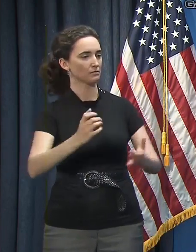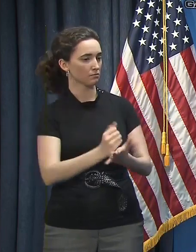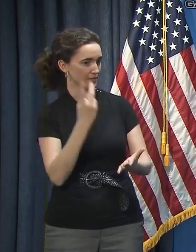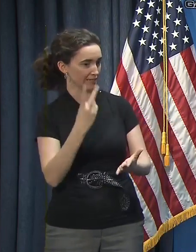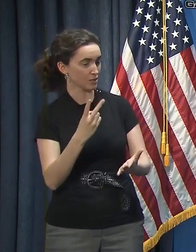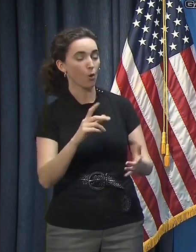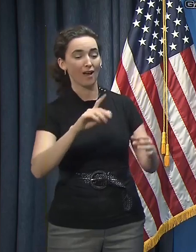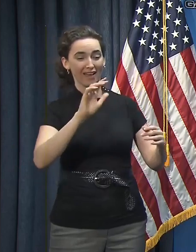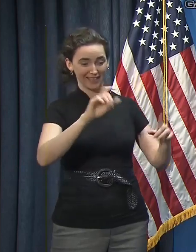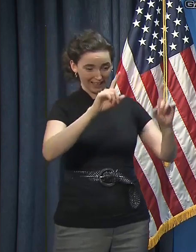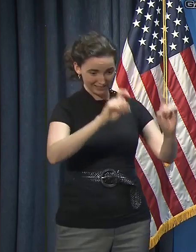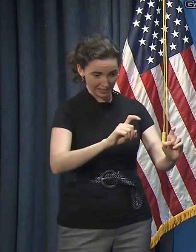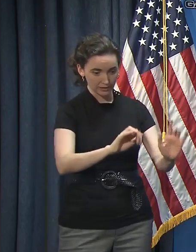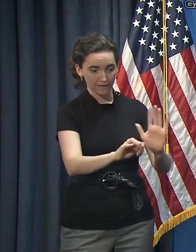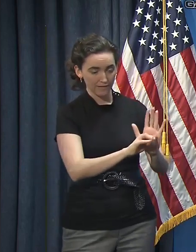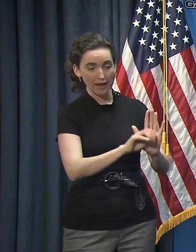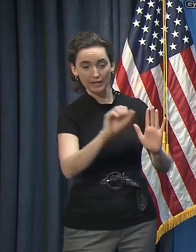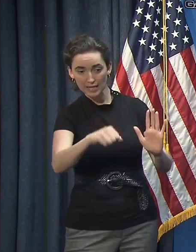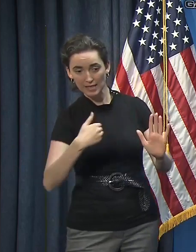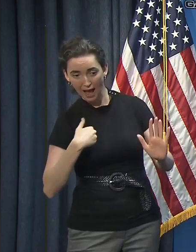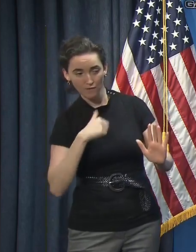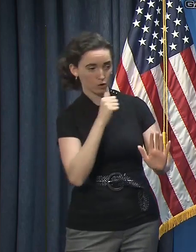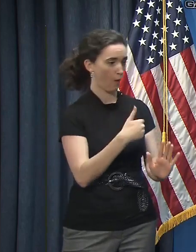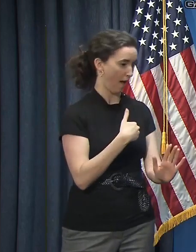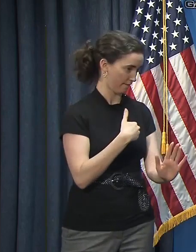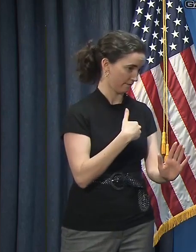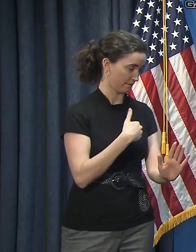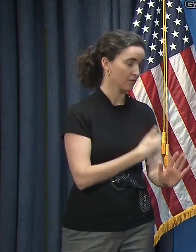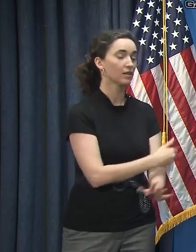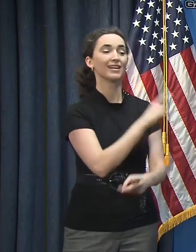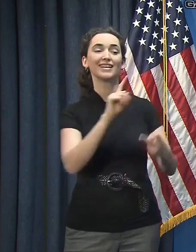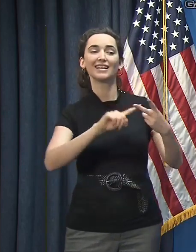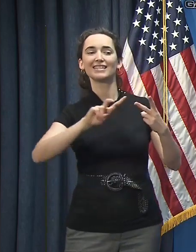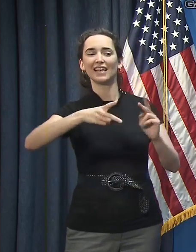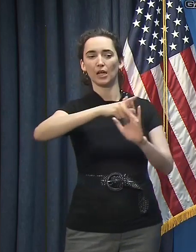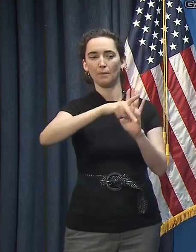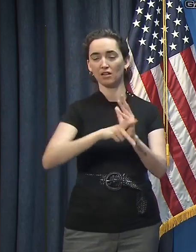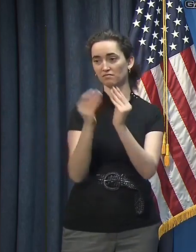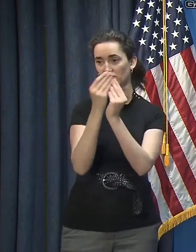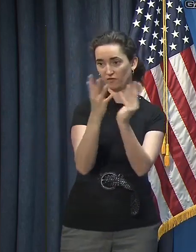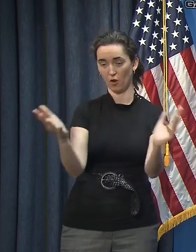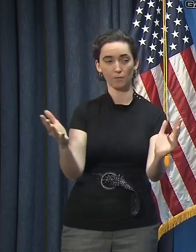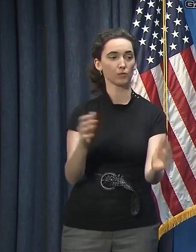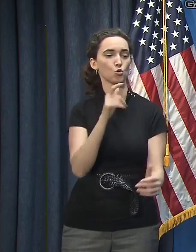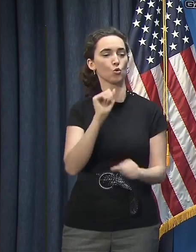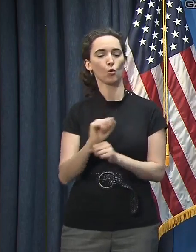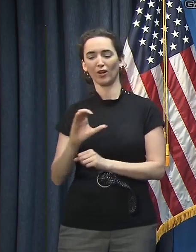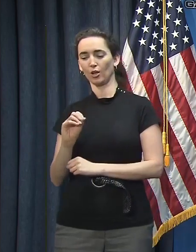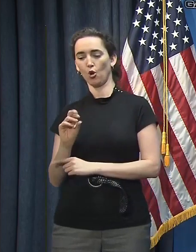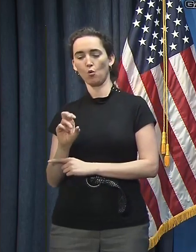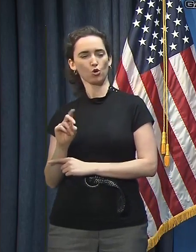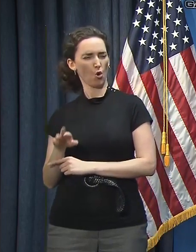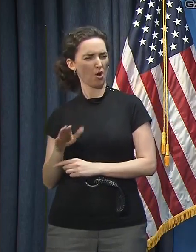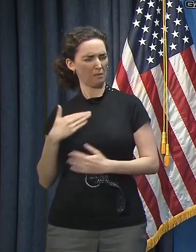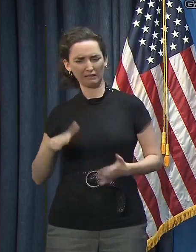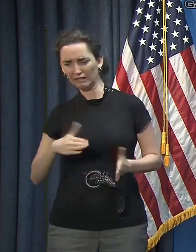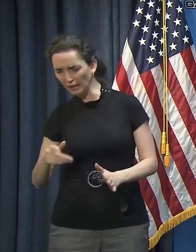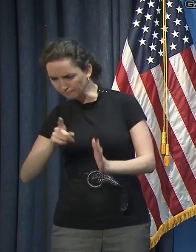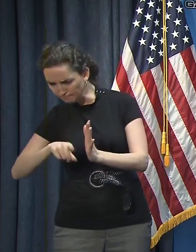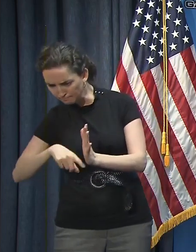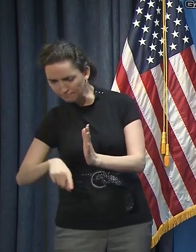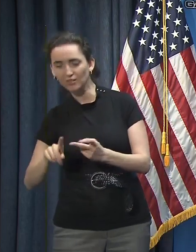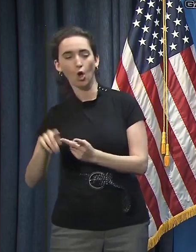bat, were they actually positive or negative? And then we've also given, the second policy is we've given coroners and physicians the ability, if we can't